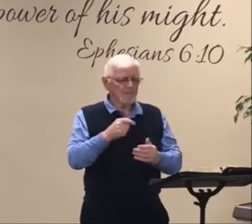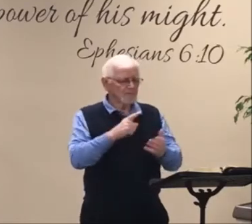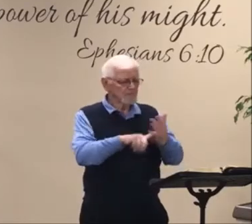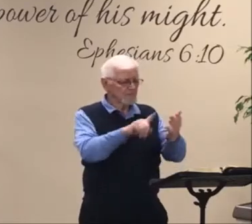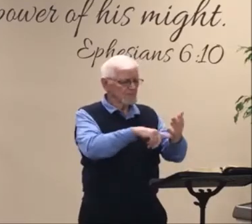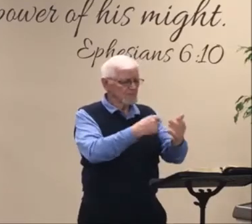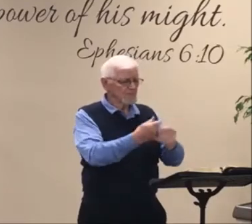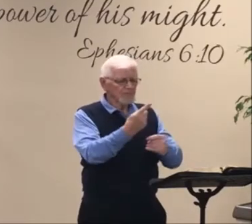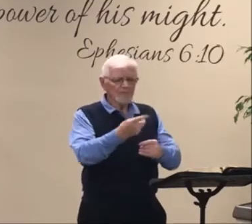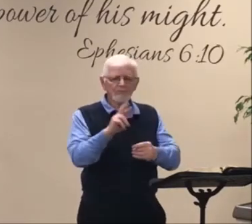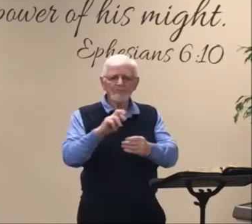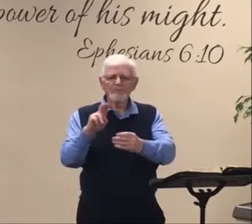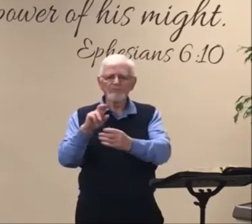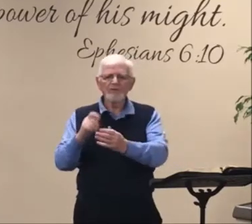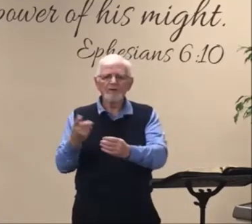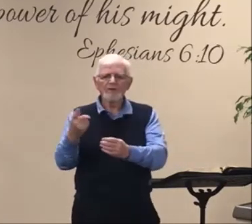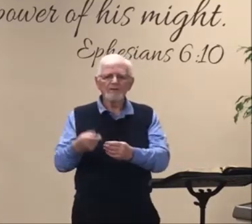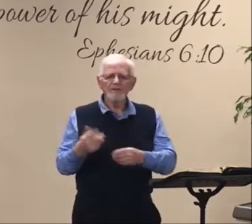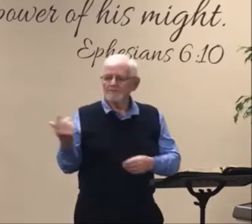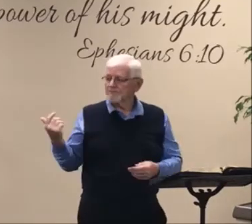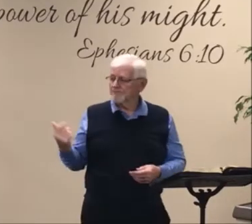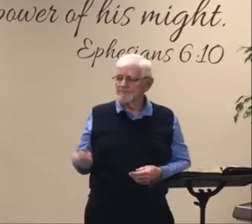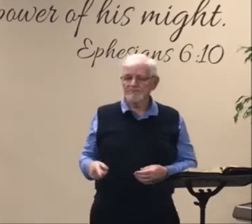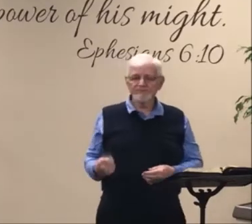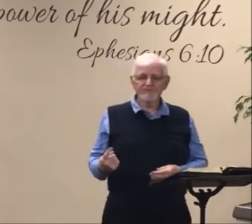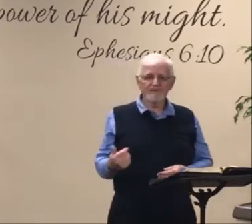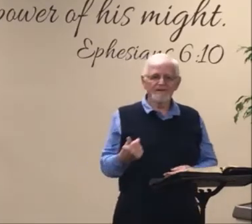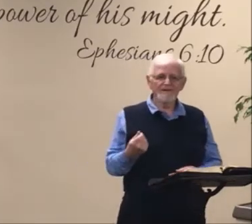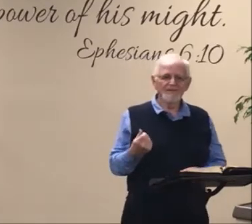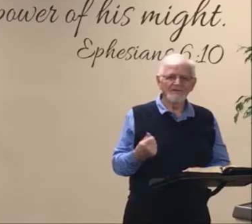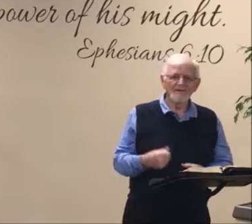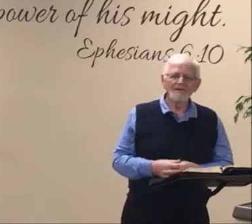might jab you a little bit sometimes. But